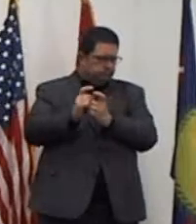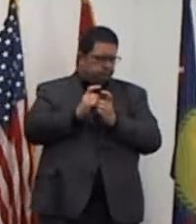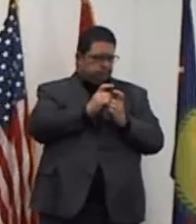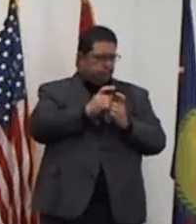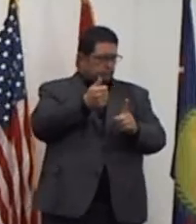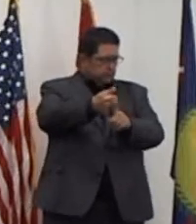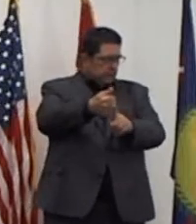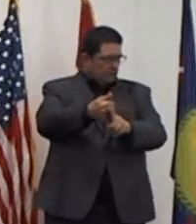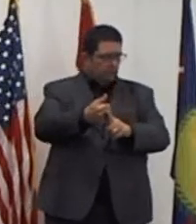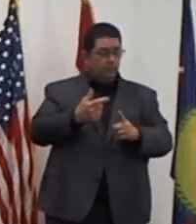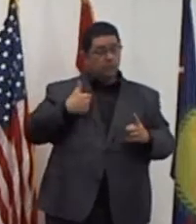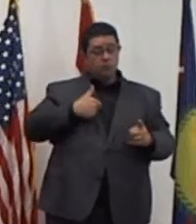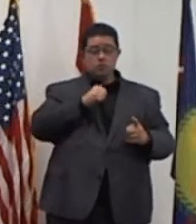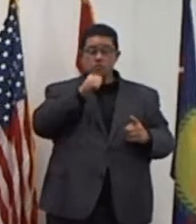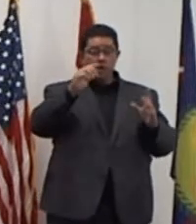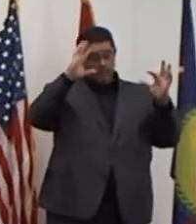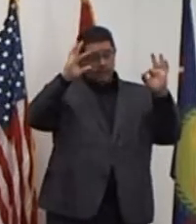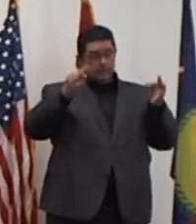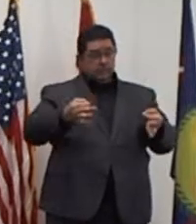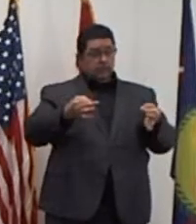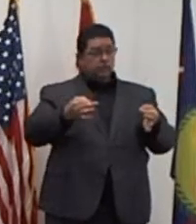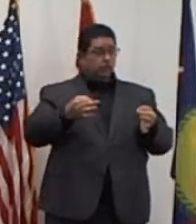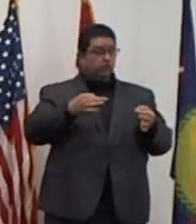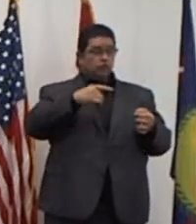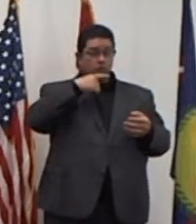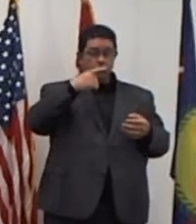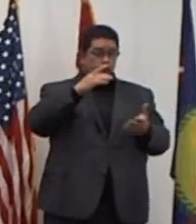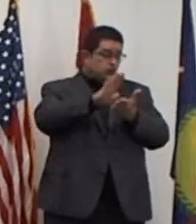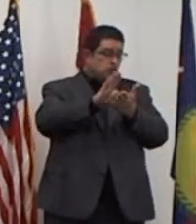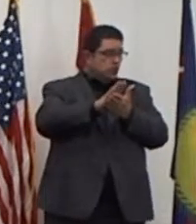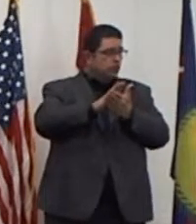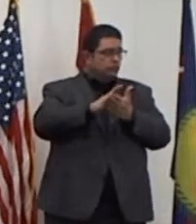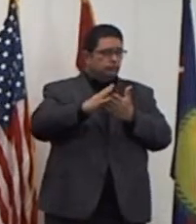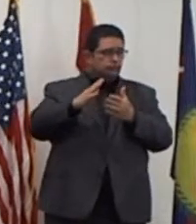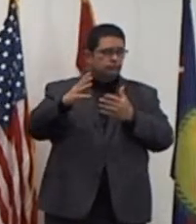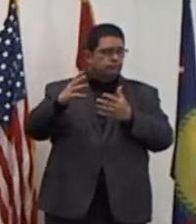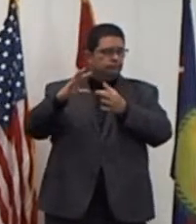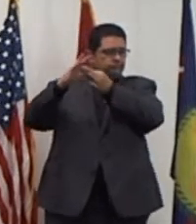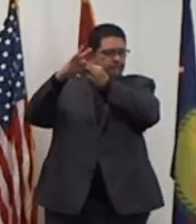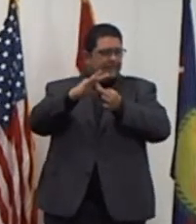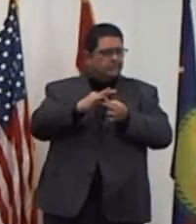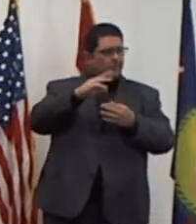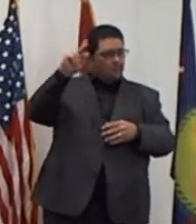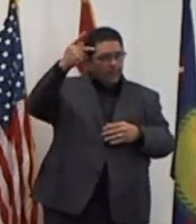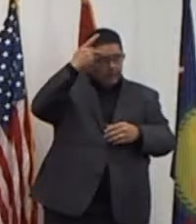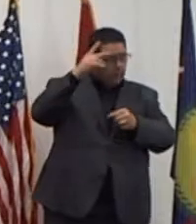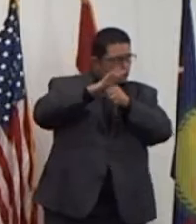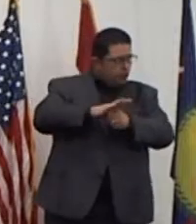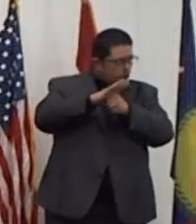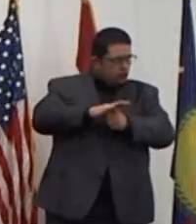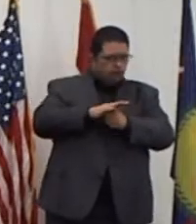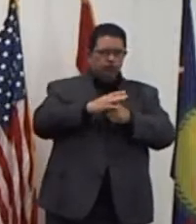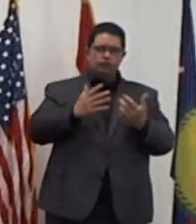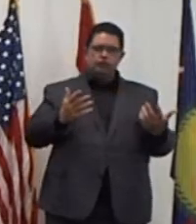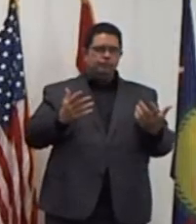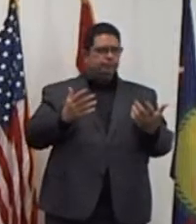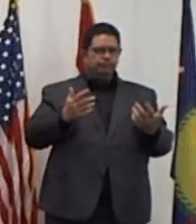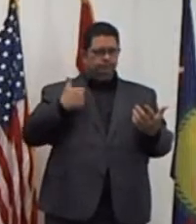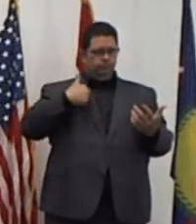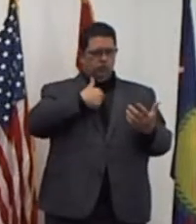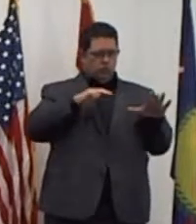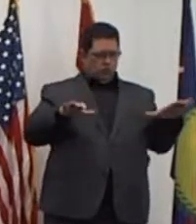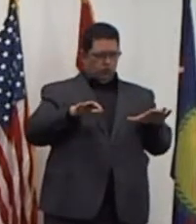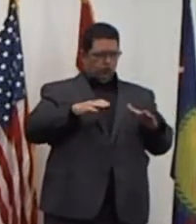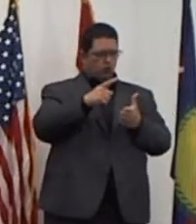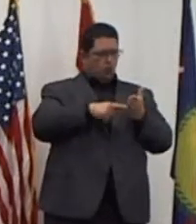going to be making decisions about schools based on political pressure or any sort of national mandate. We'll do here in